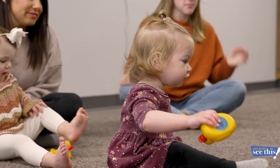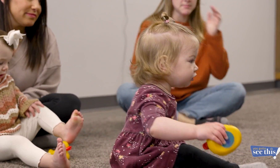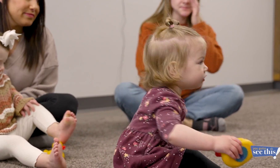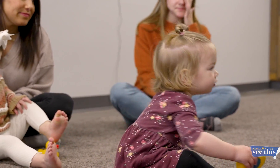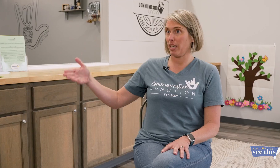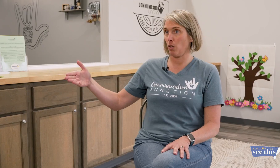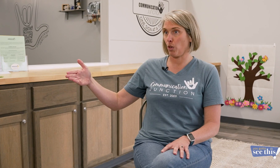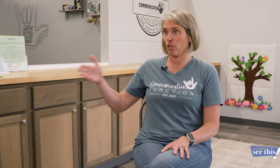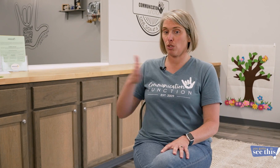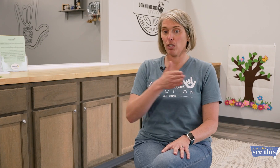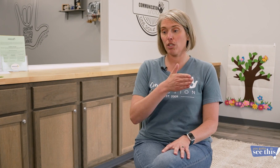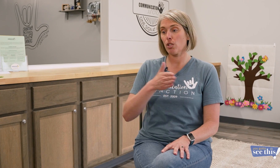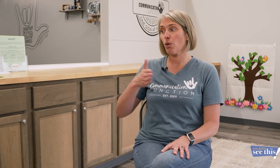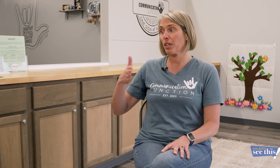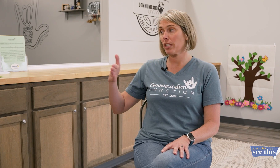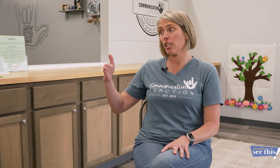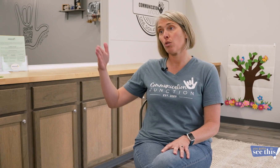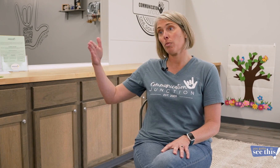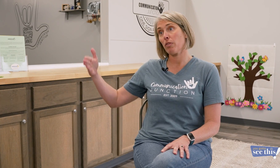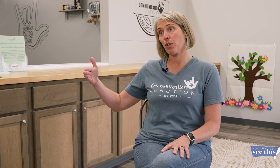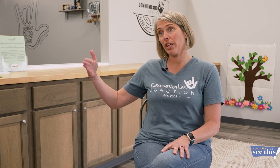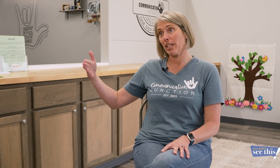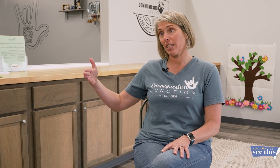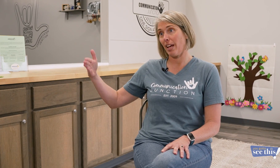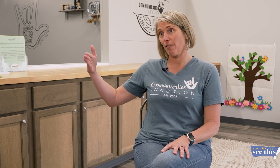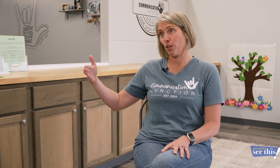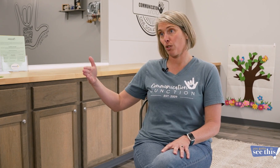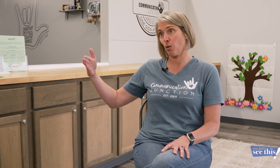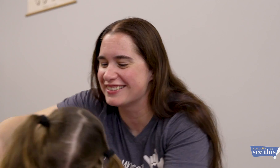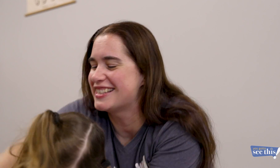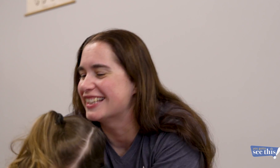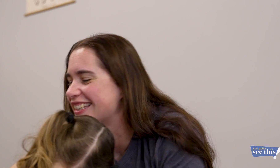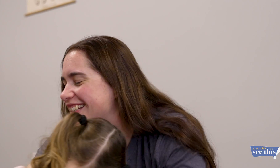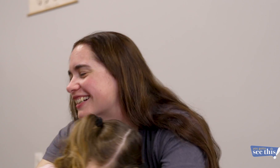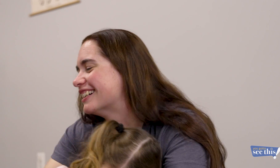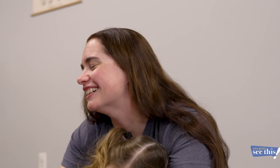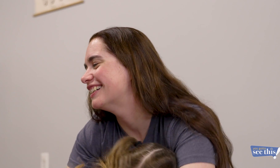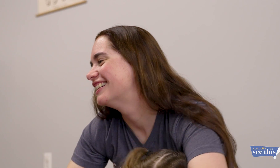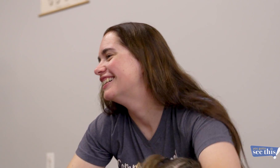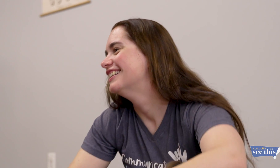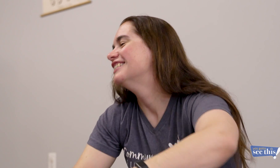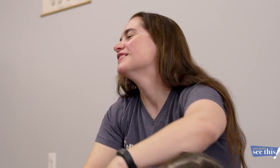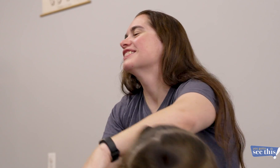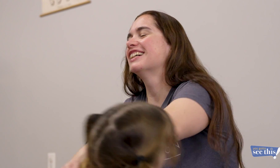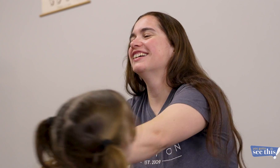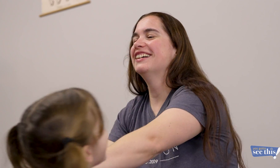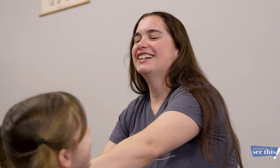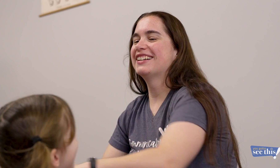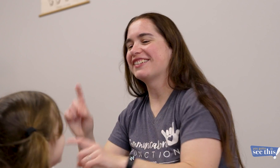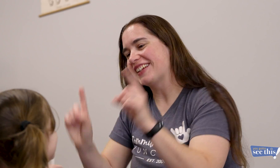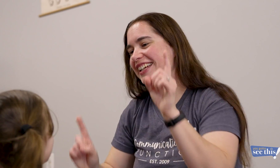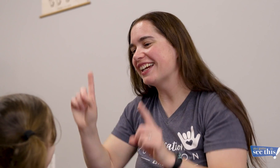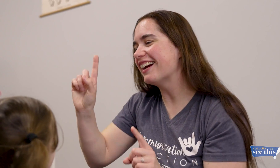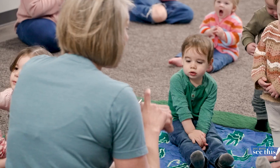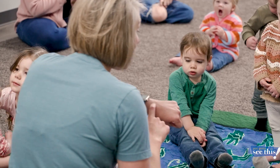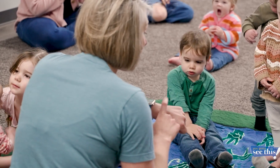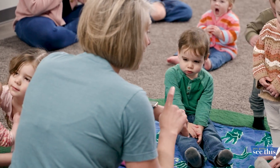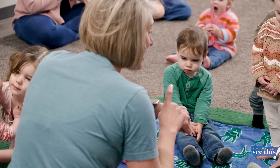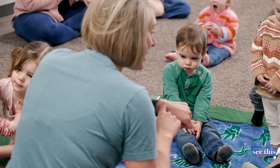start imitating words. So there's this whole continuum before they get to that first word. My daughter was on the lower end of the communication